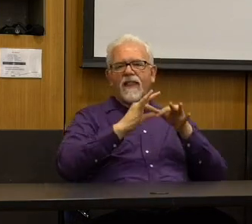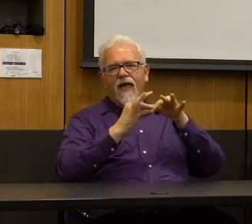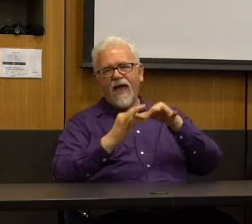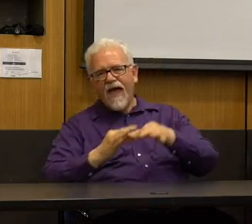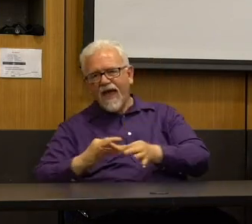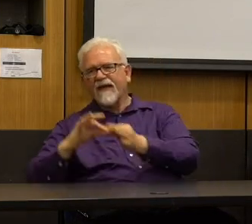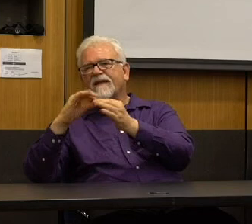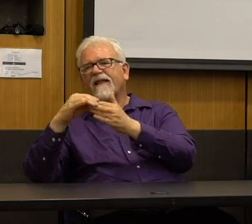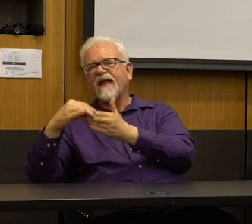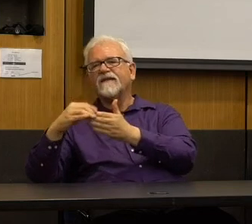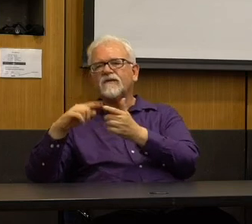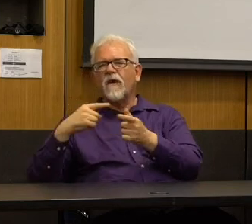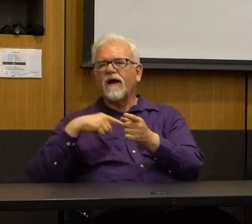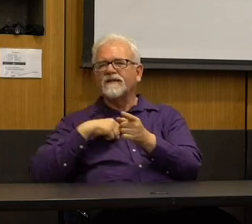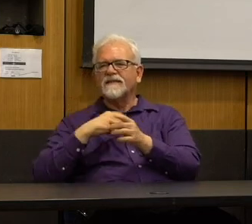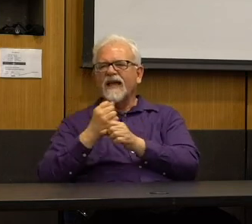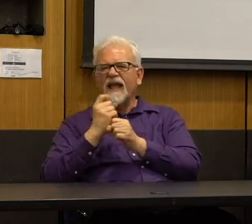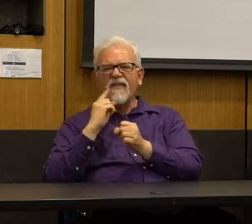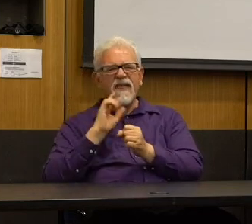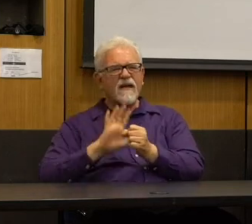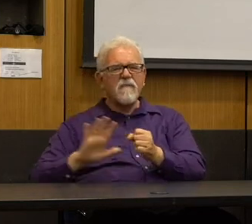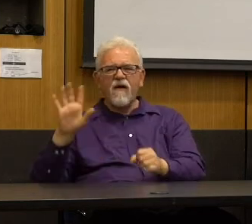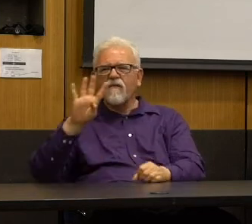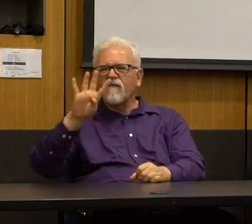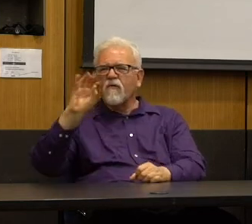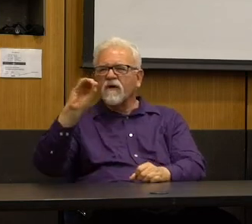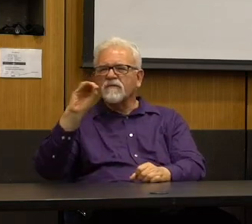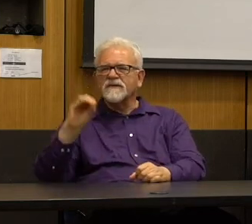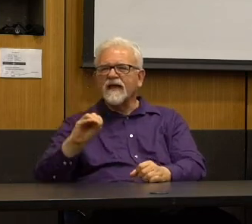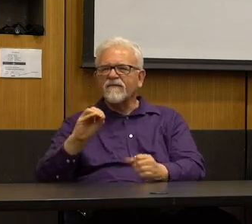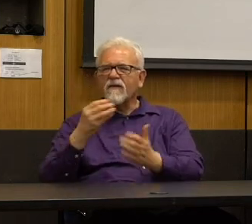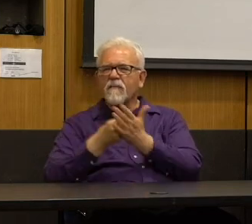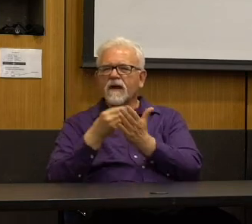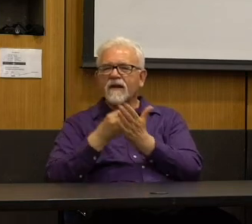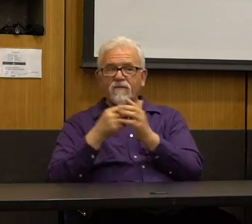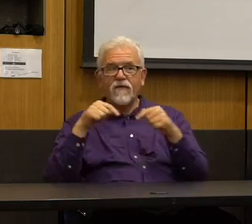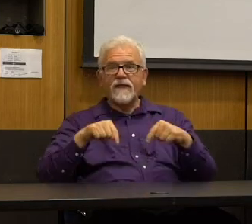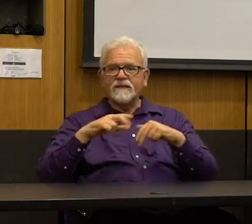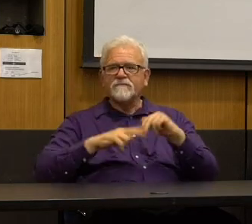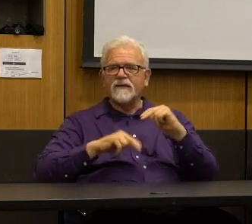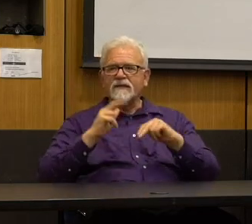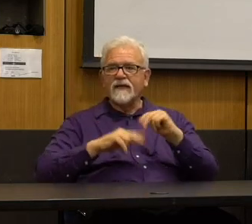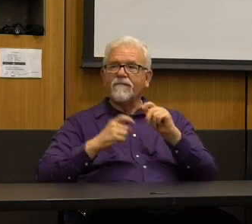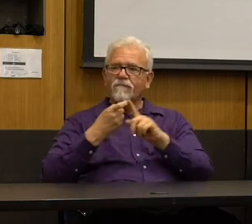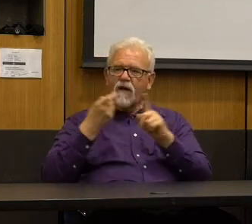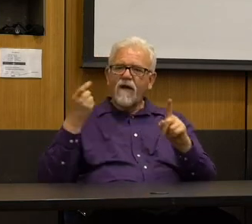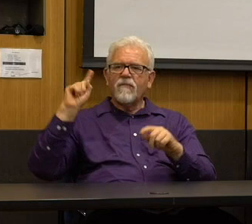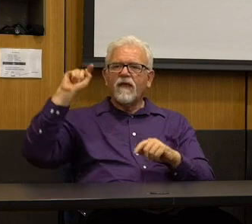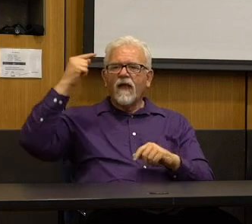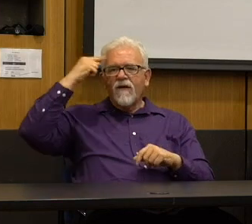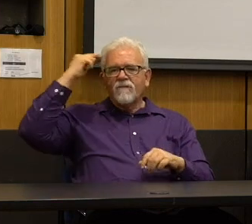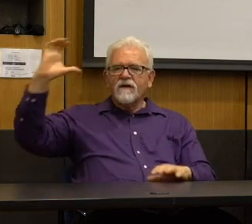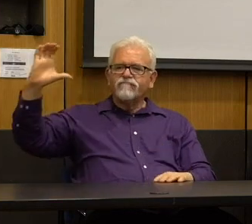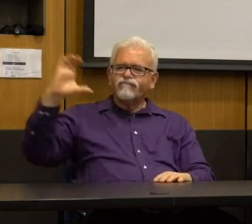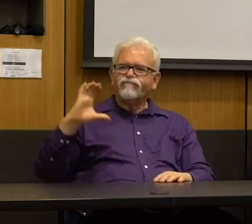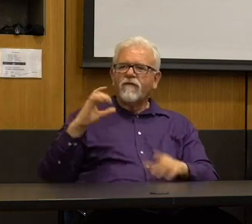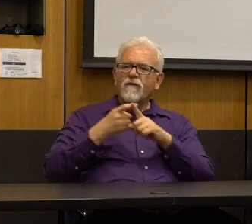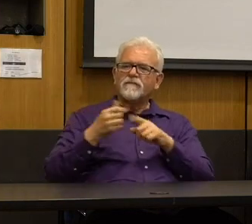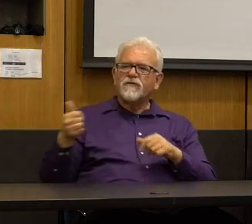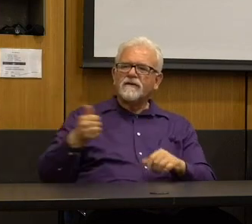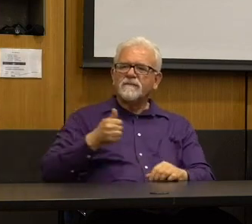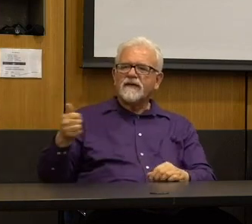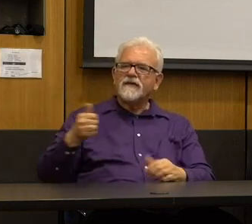us getting, I think, 40% of the money for this building from the government in